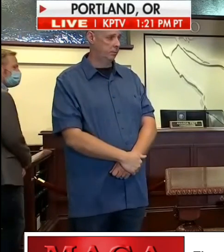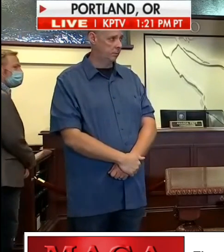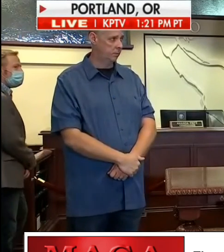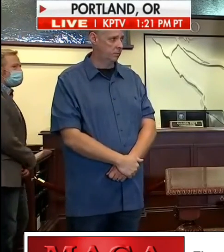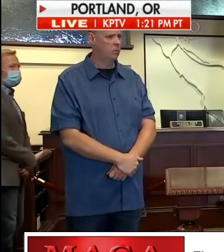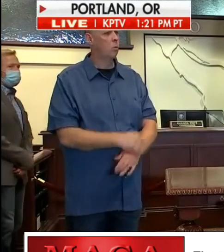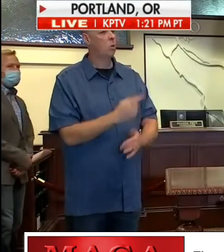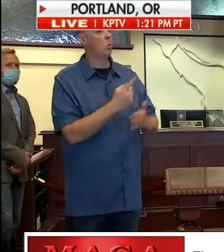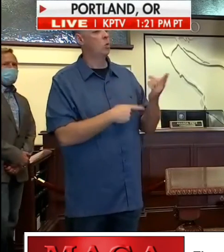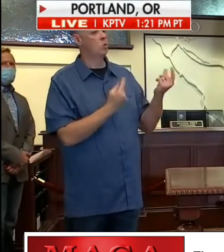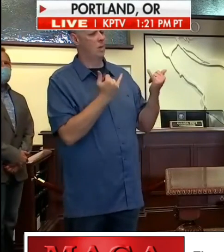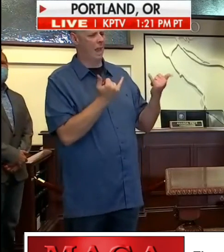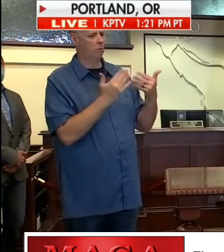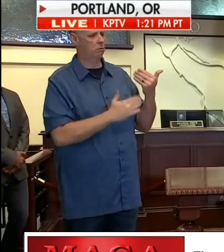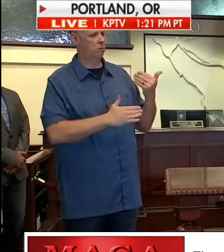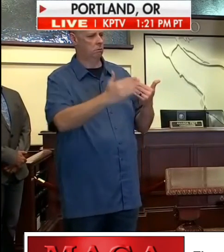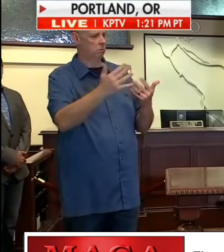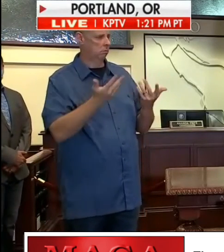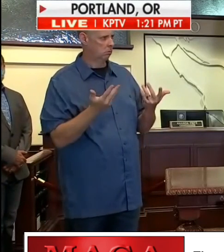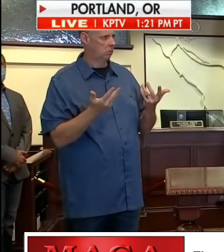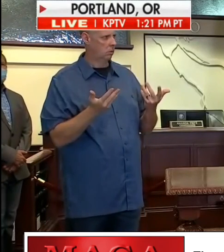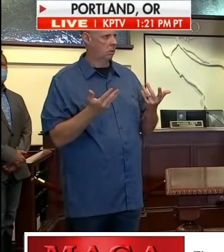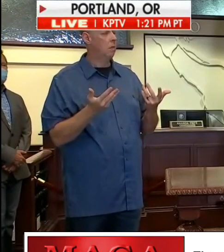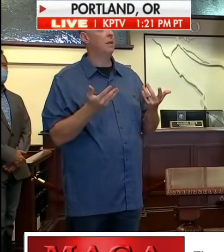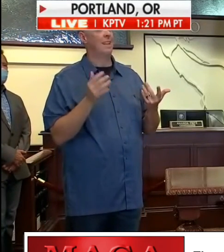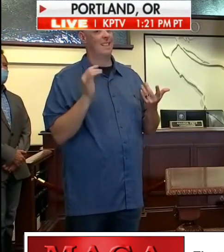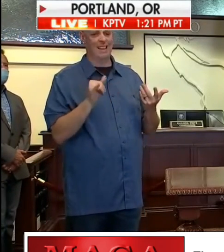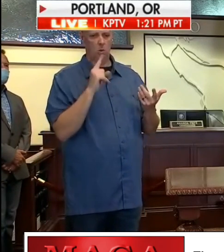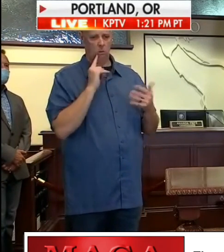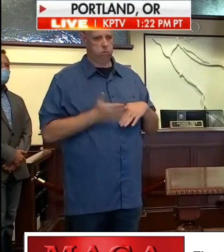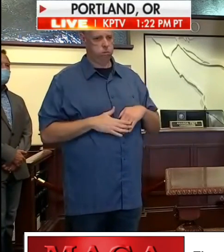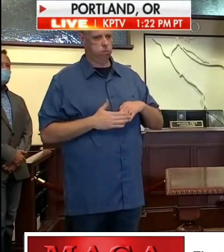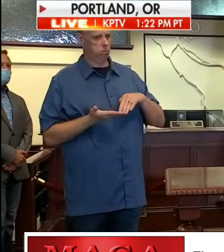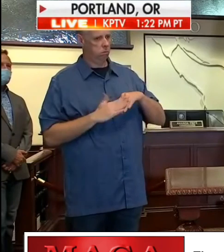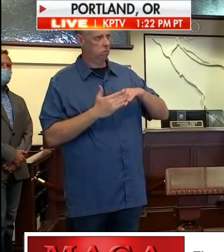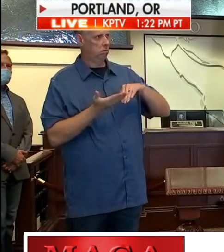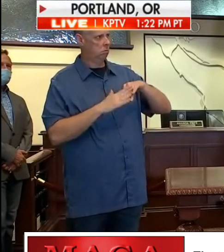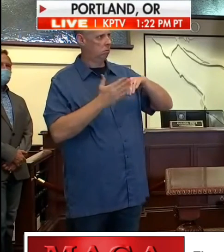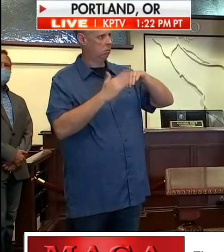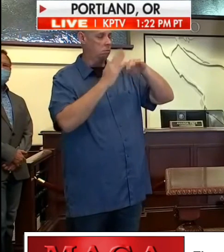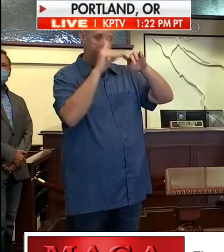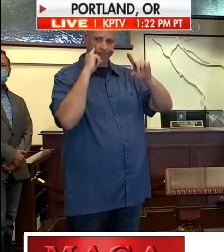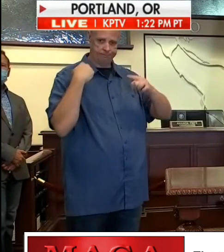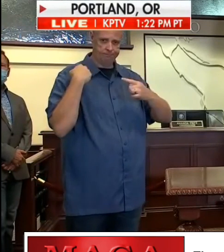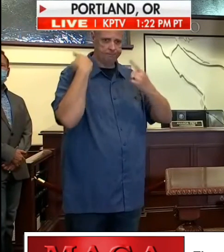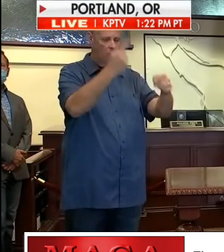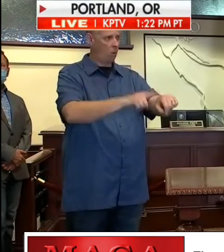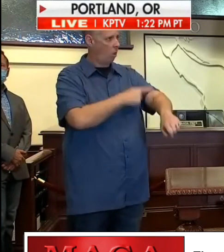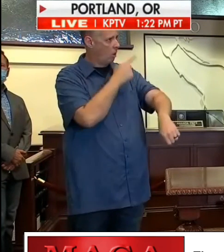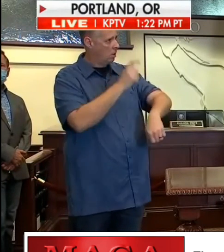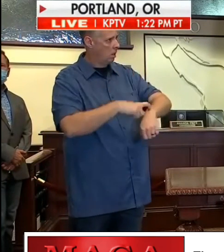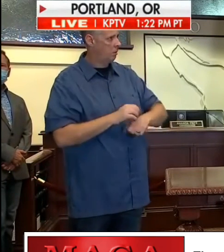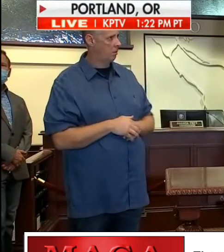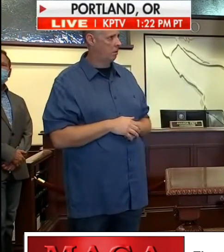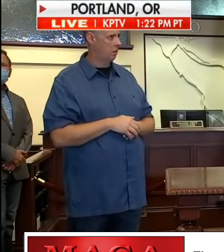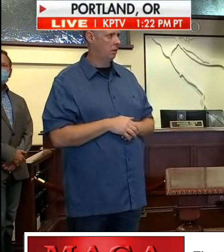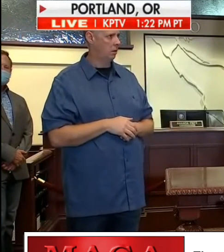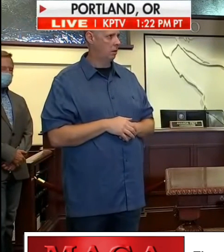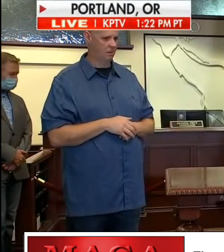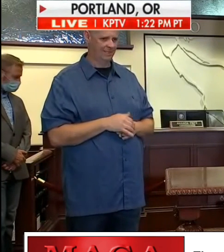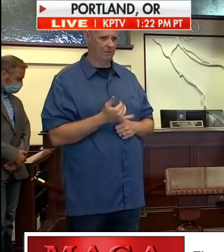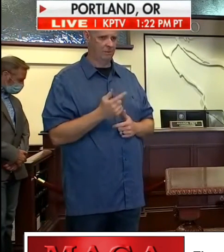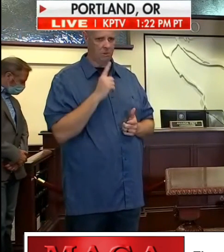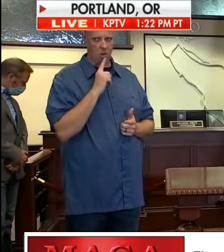Mayor, what are you going to do going forward? I mean, this has been building for a long time. We have more than one clash now